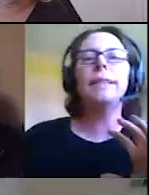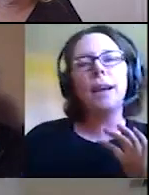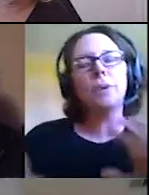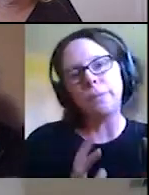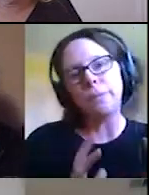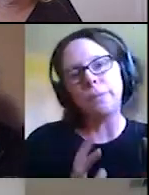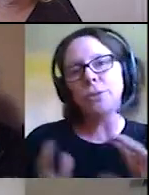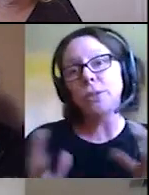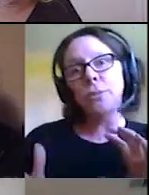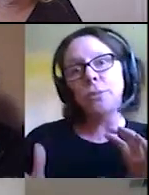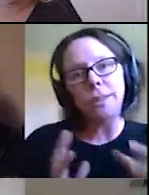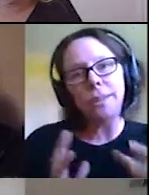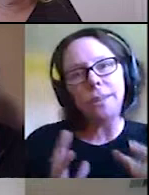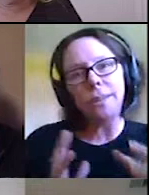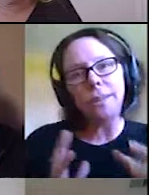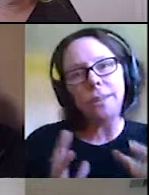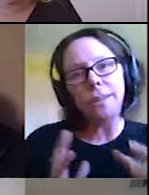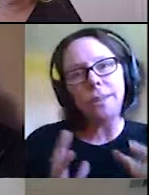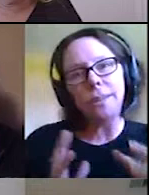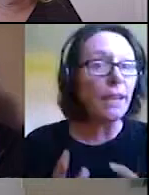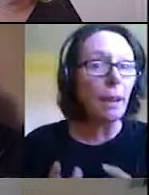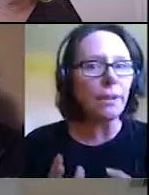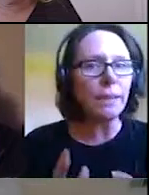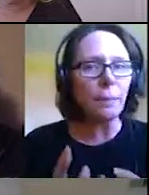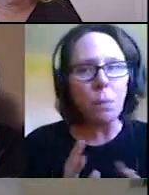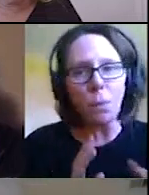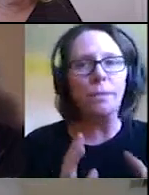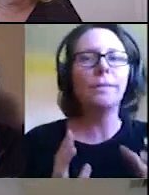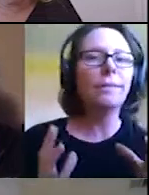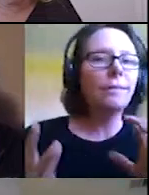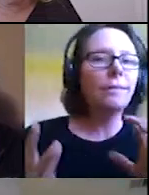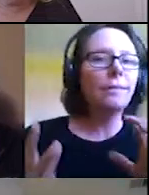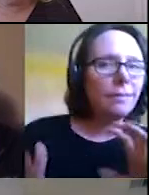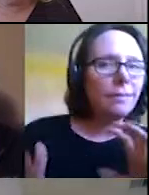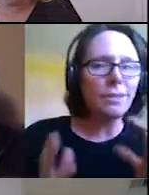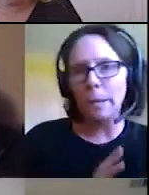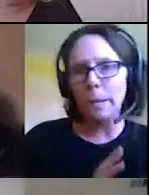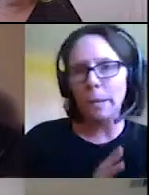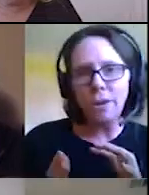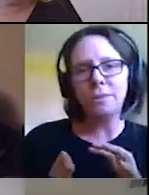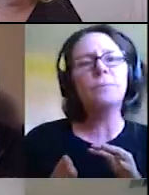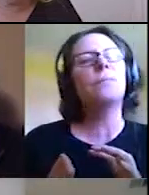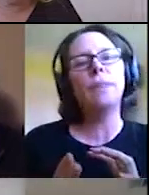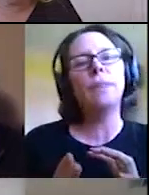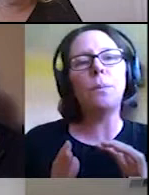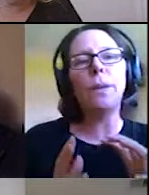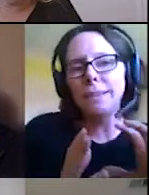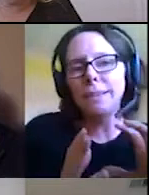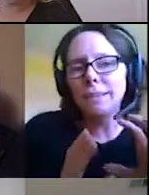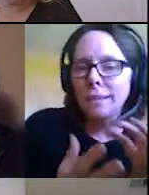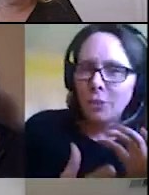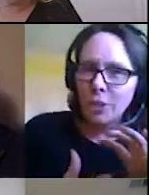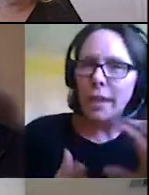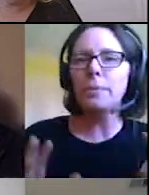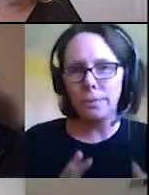balance that out with a bit of adult direct. So if we're thinking about particular types of vocabulary that we want kids or people to learn, then we